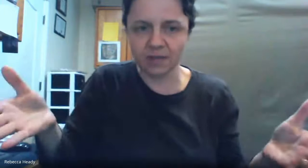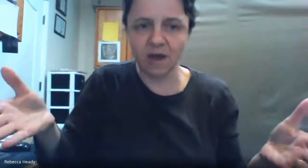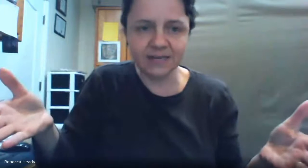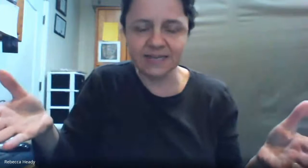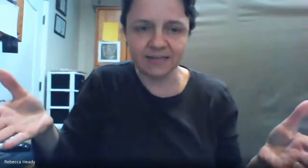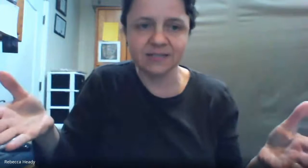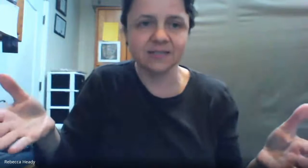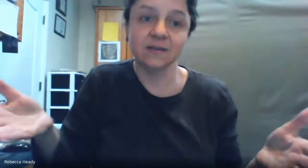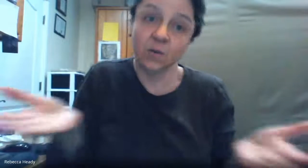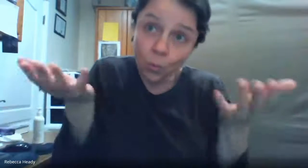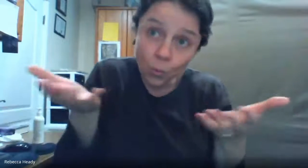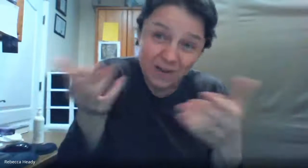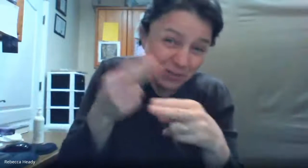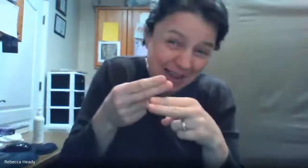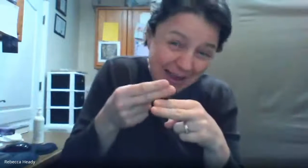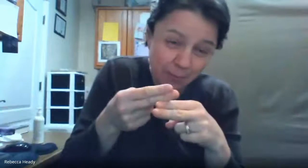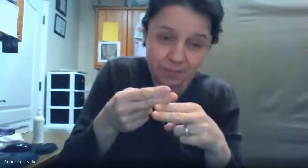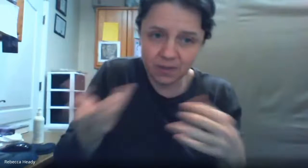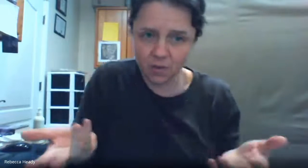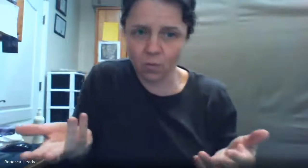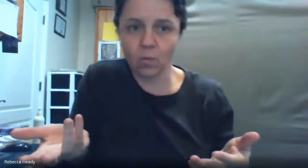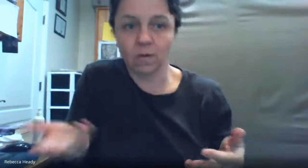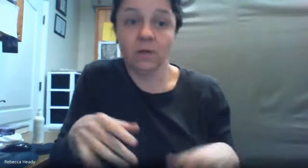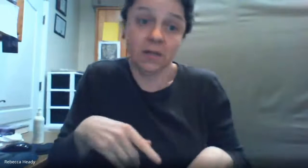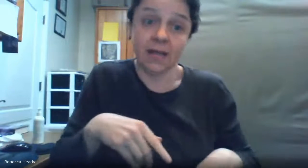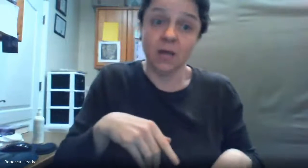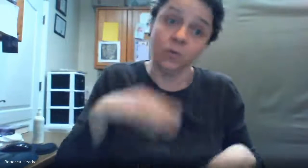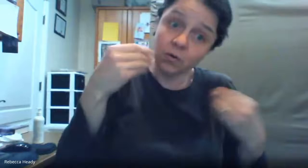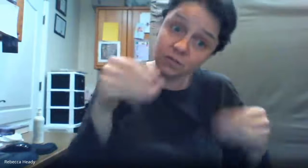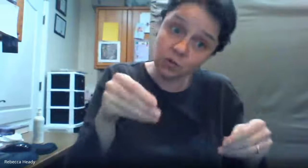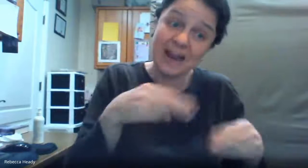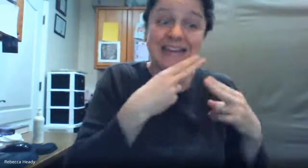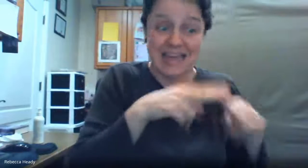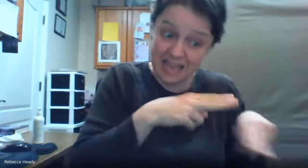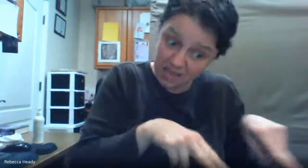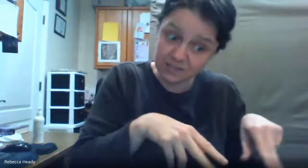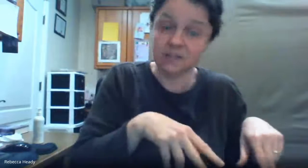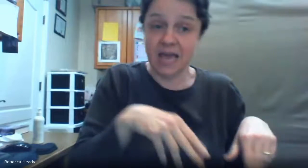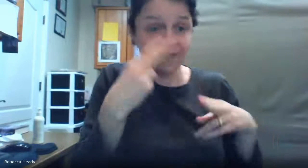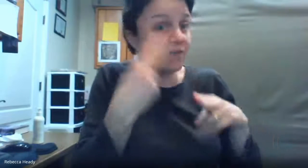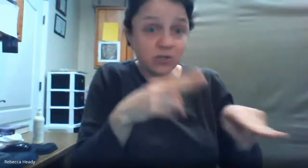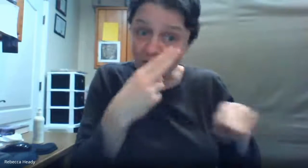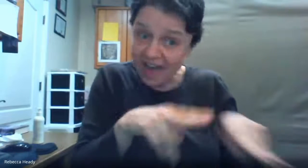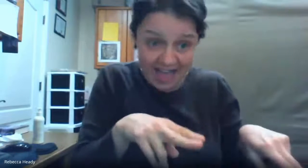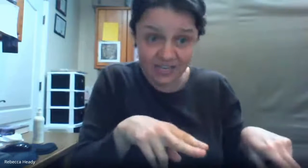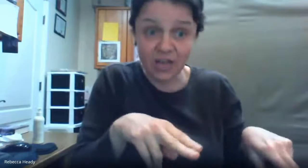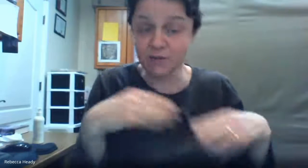in context, what's your name, you know, or like you go to the store, I need eggs. And even if you saw that, if you're